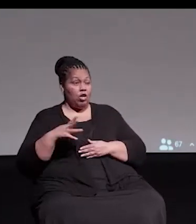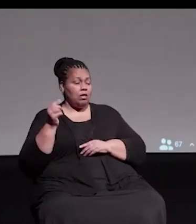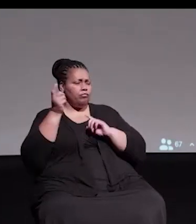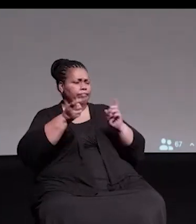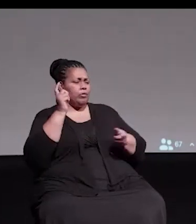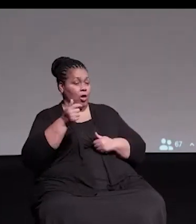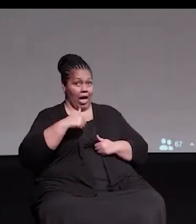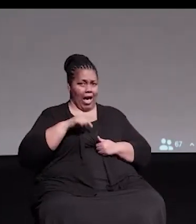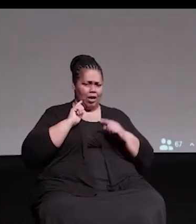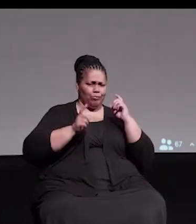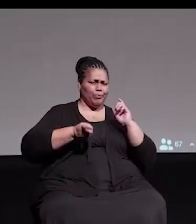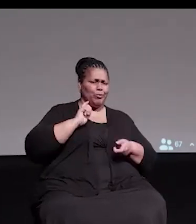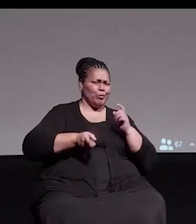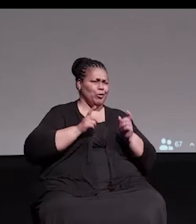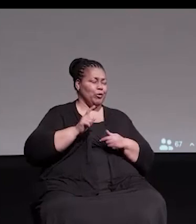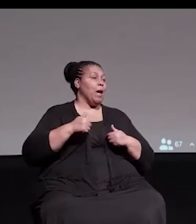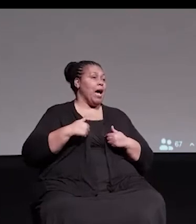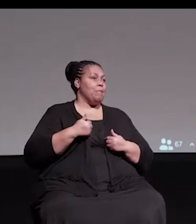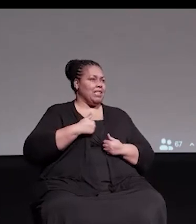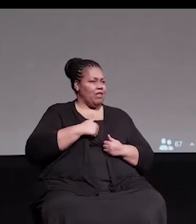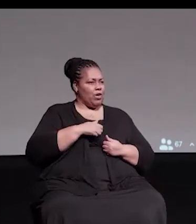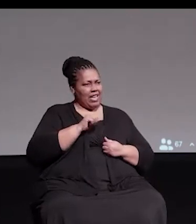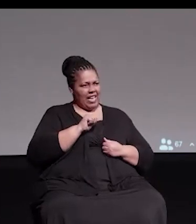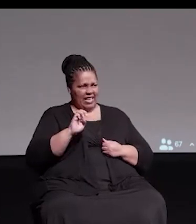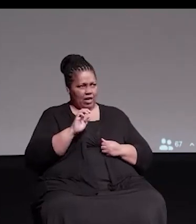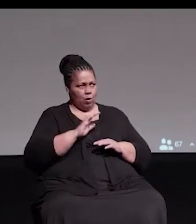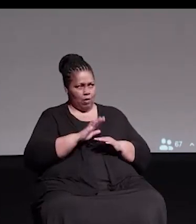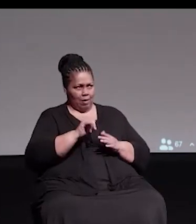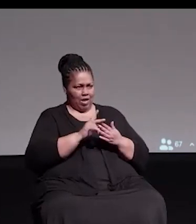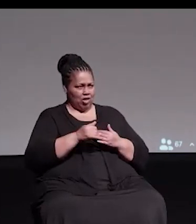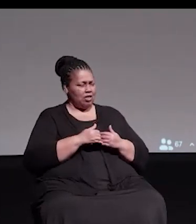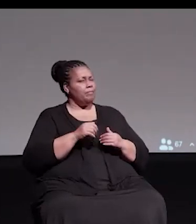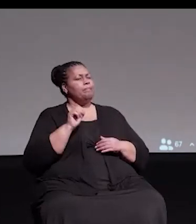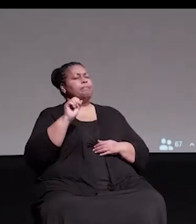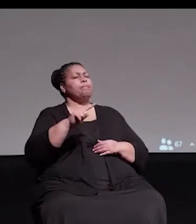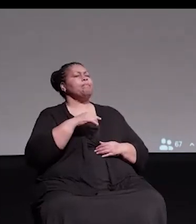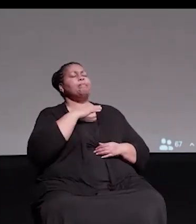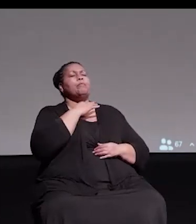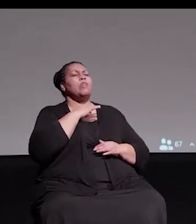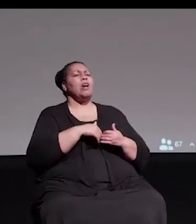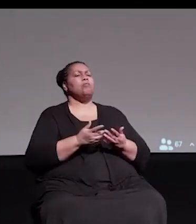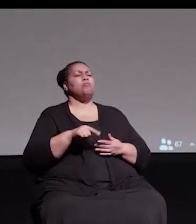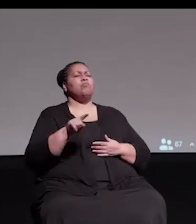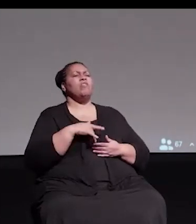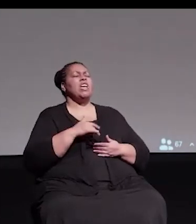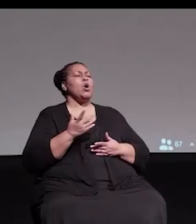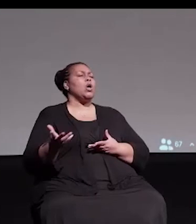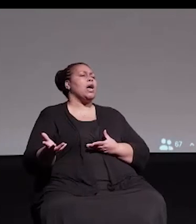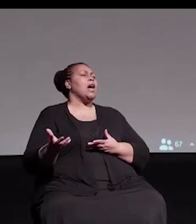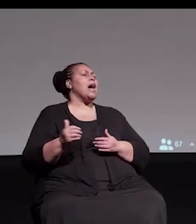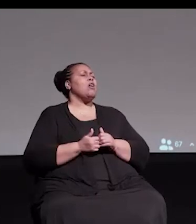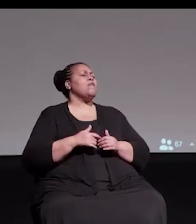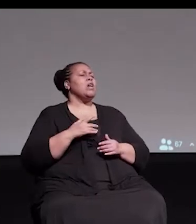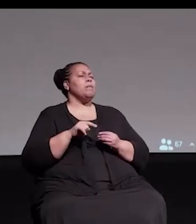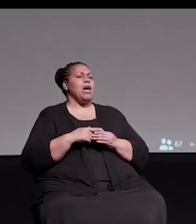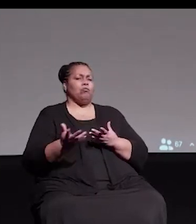an AE in that project. How do you feel like maybe the industry could evolve to maybe incorporate some of the assistant editors